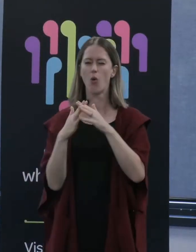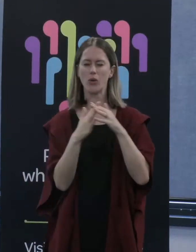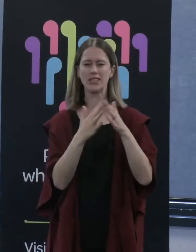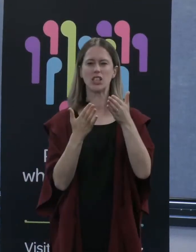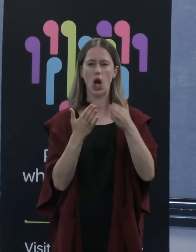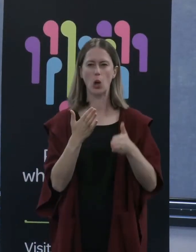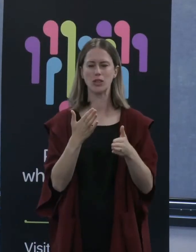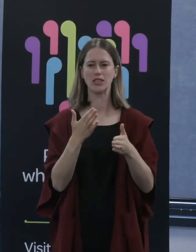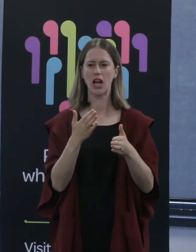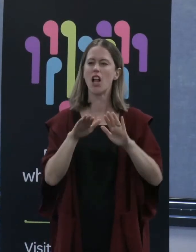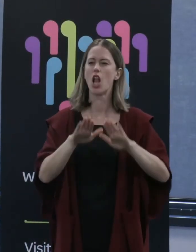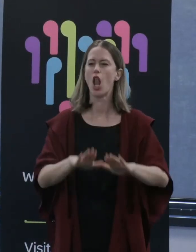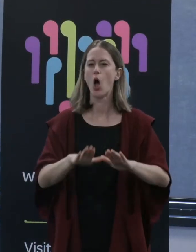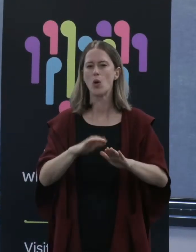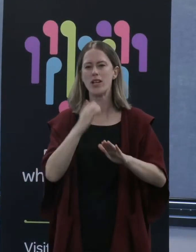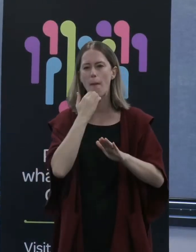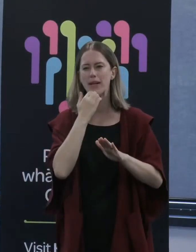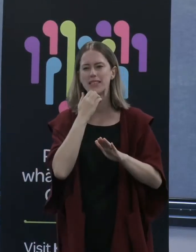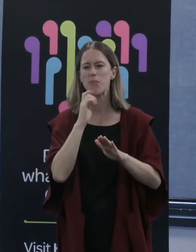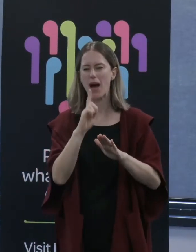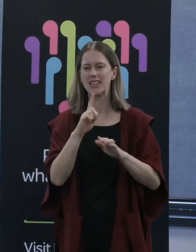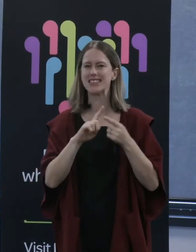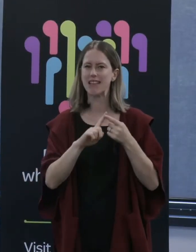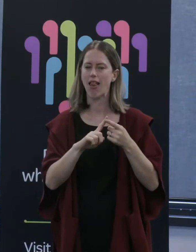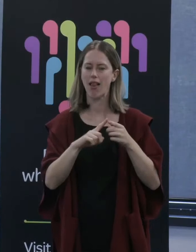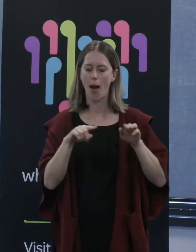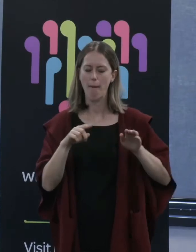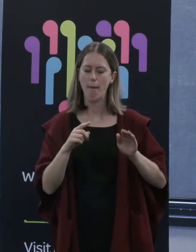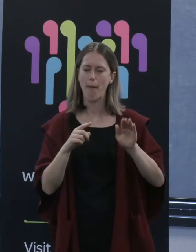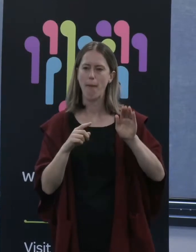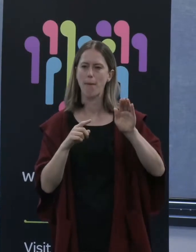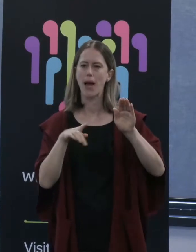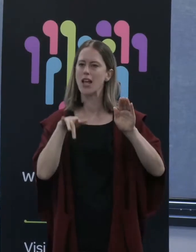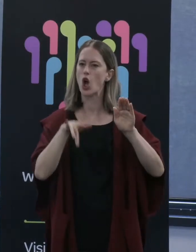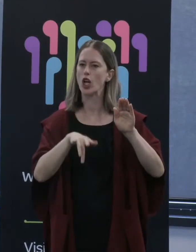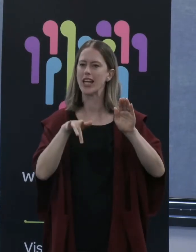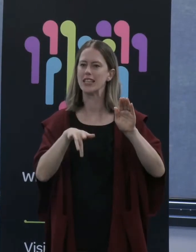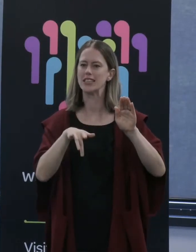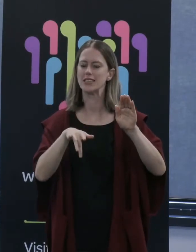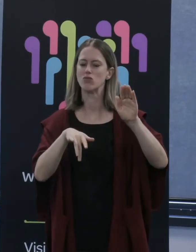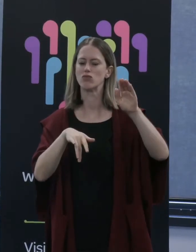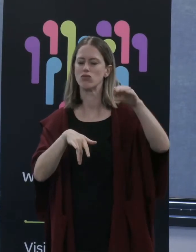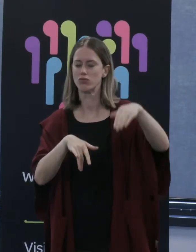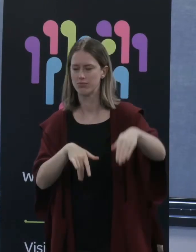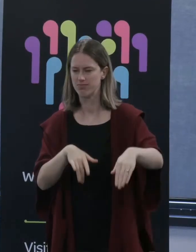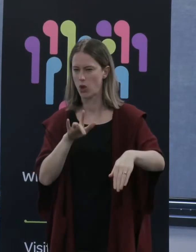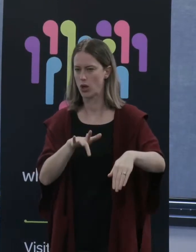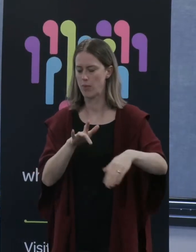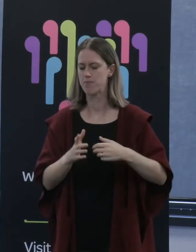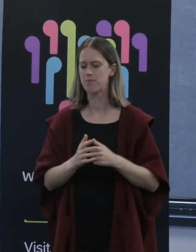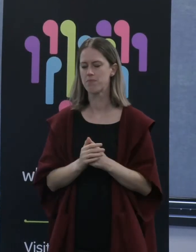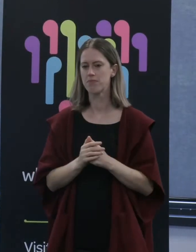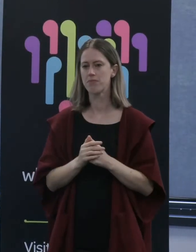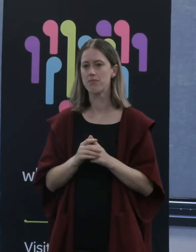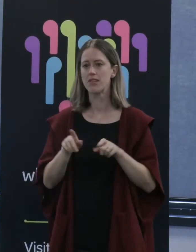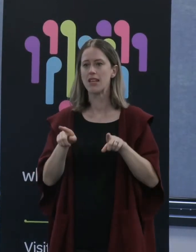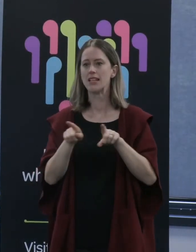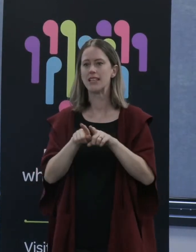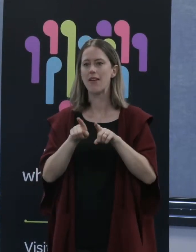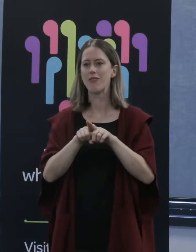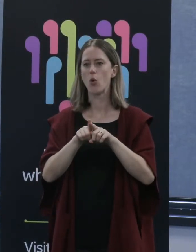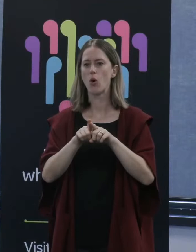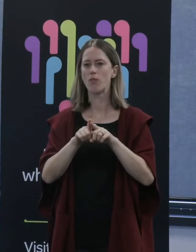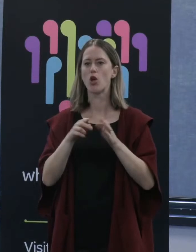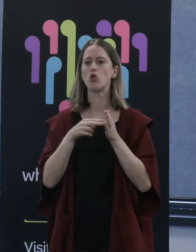is much lower case numbers, but is still yet to reach its peak. And likewise in the Te